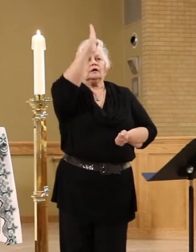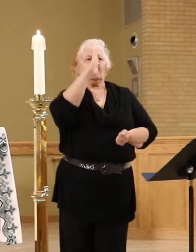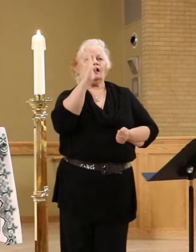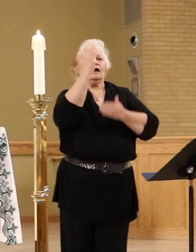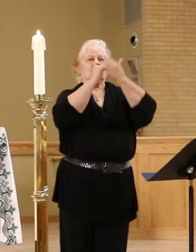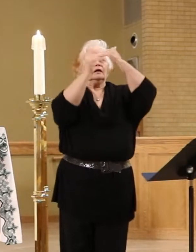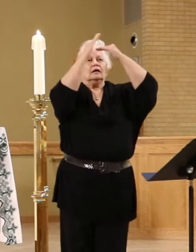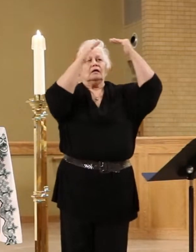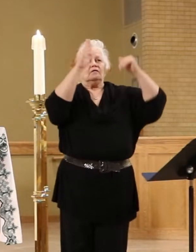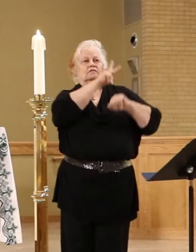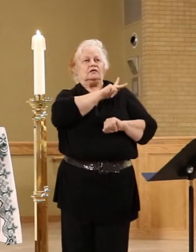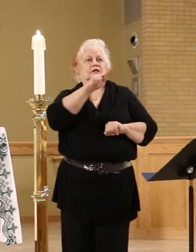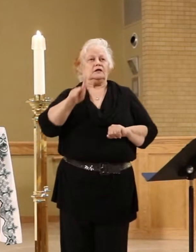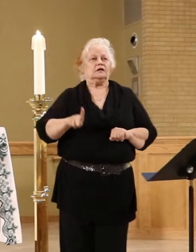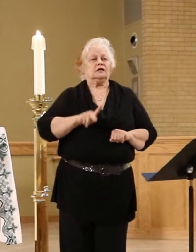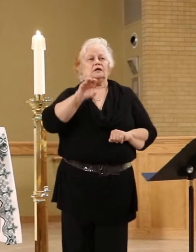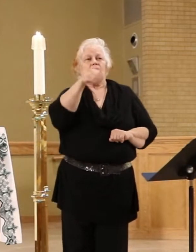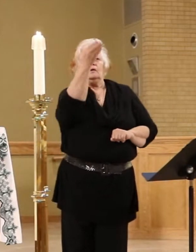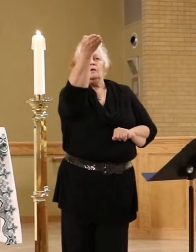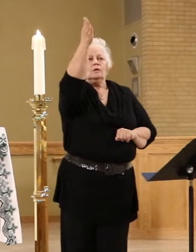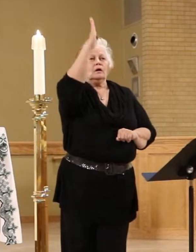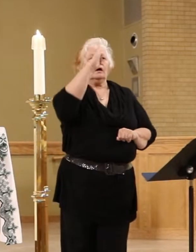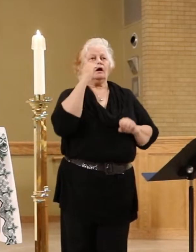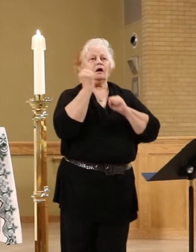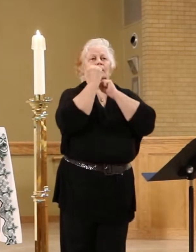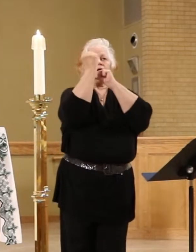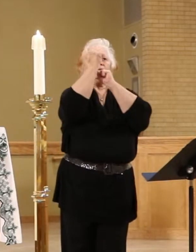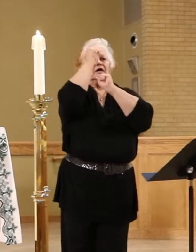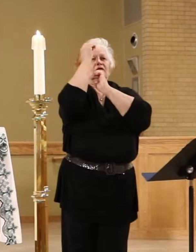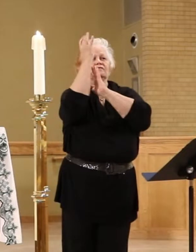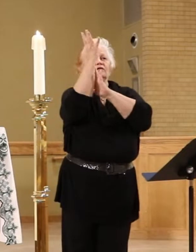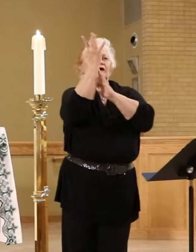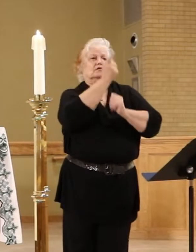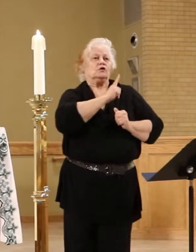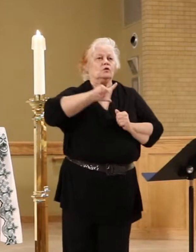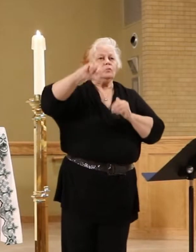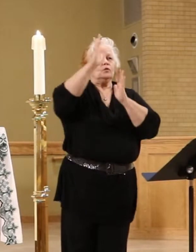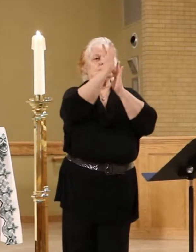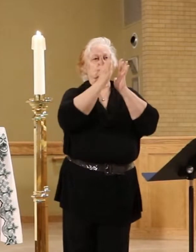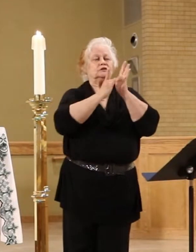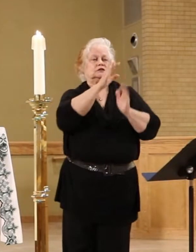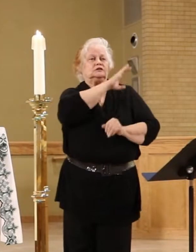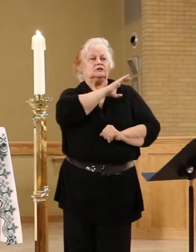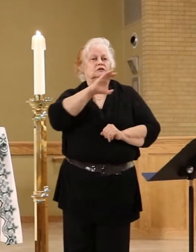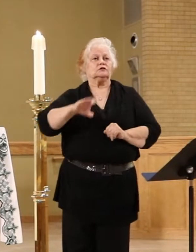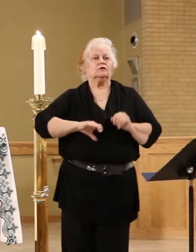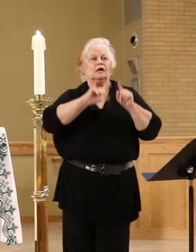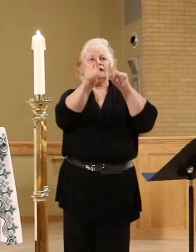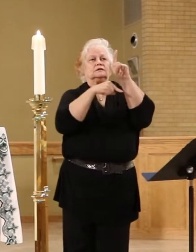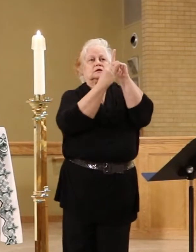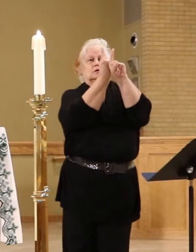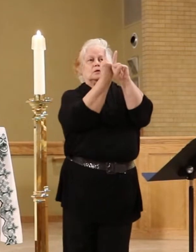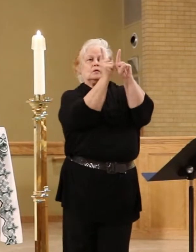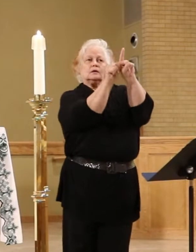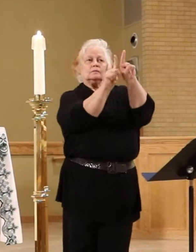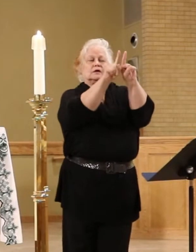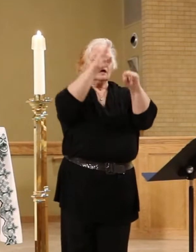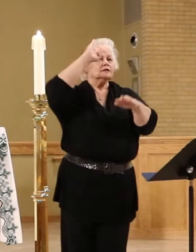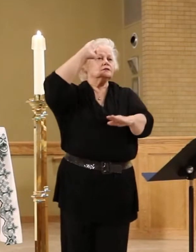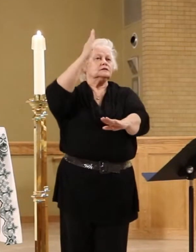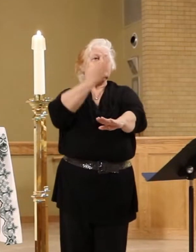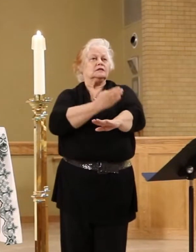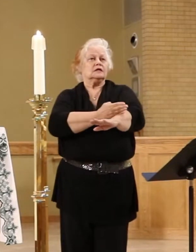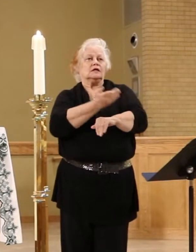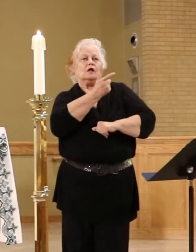God, Heavenly King, O God, Almighty Father, Lord Jesus Christ, Only Begotten Son,